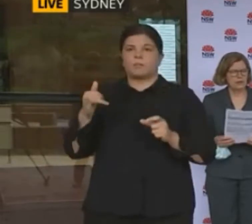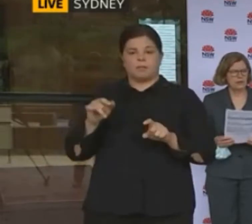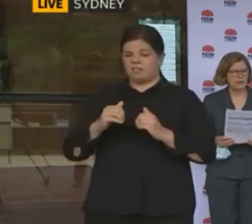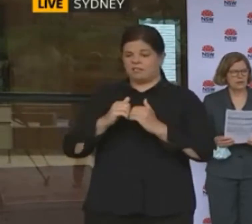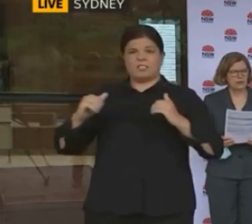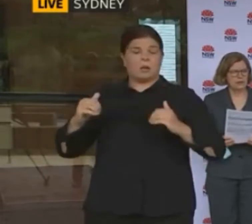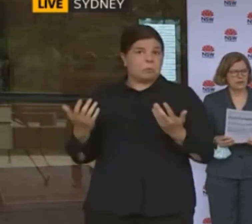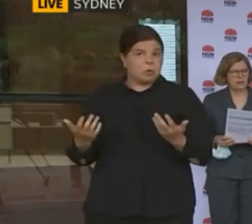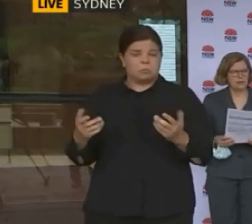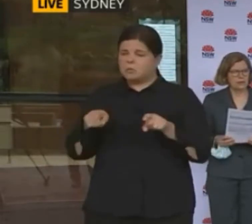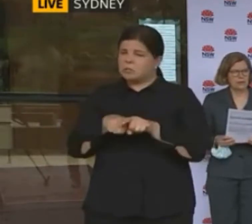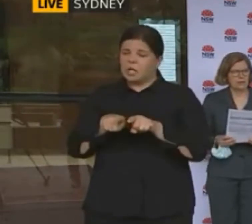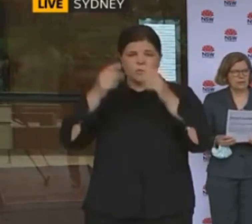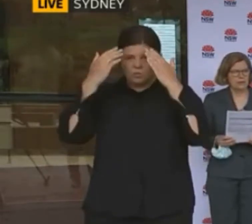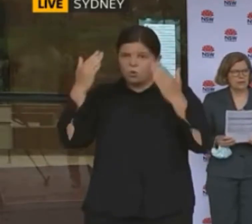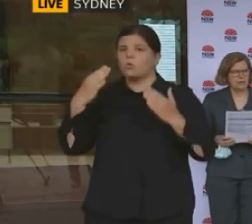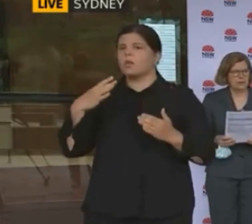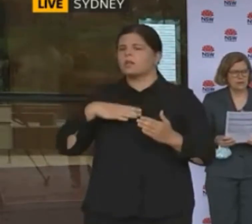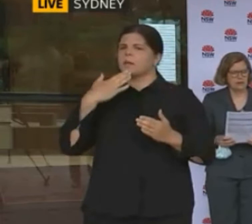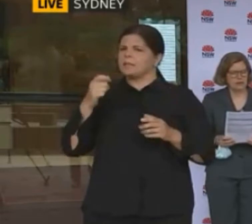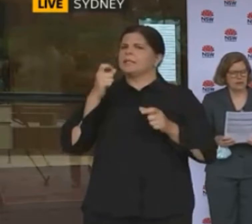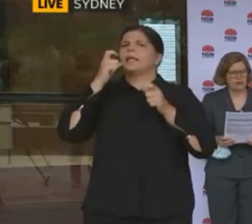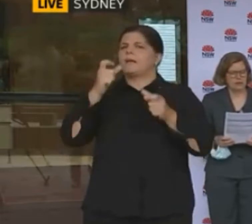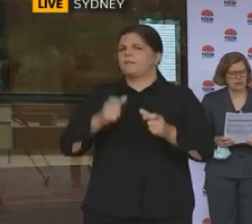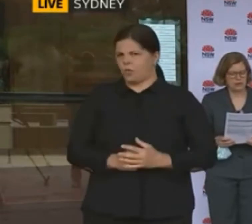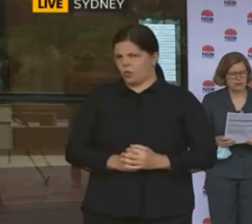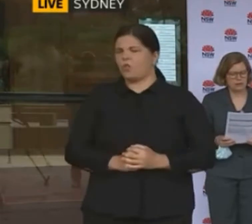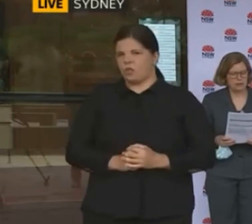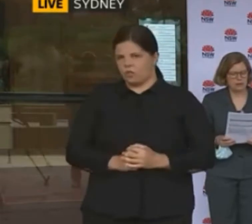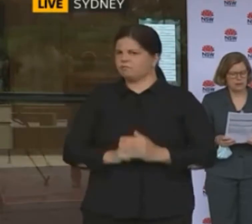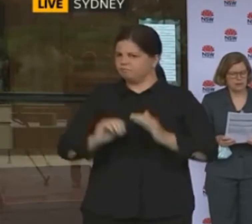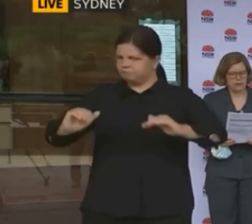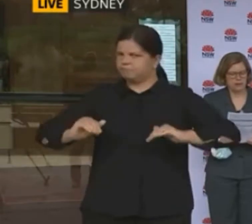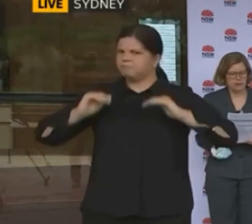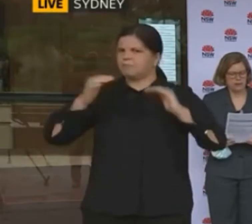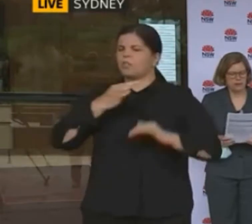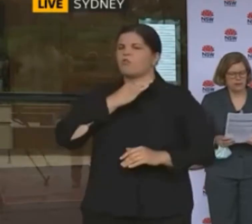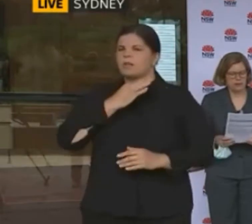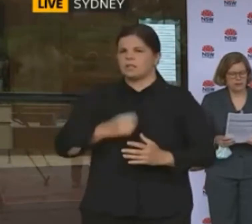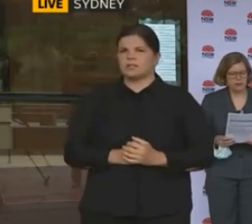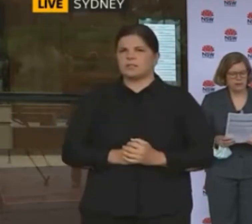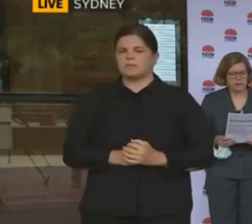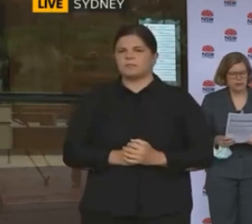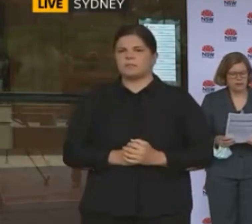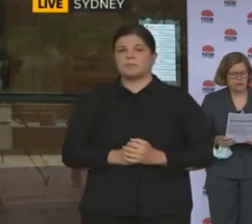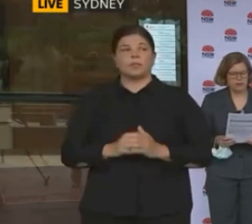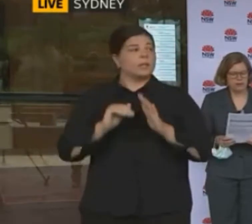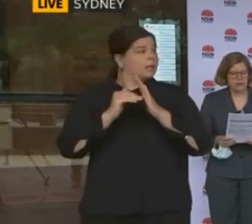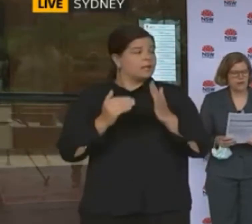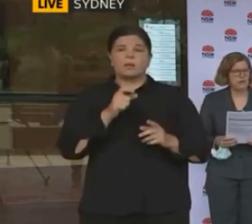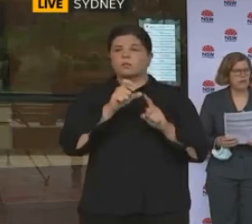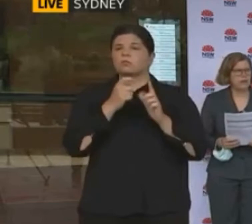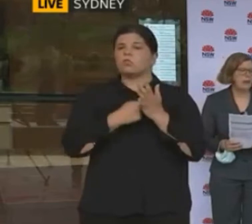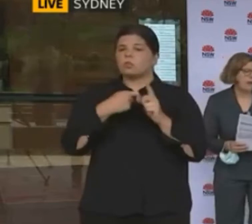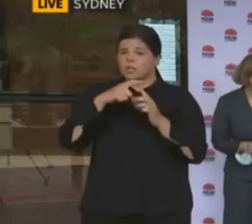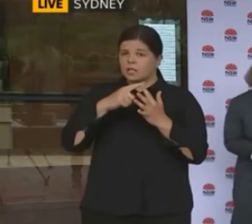tested positive. So we really need to be on high alert. I'll ask Dr. Kerry to give an update, then Assistant Commissioner Willing will give a police update, and then we'll take